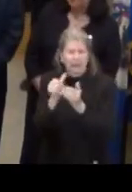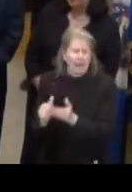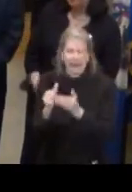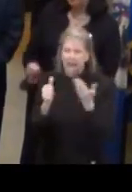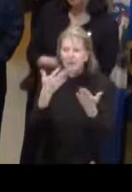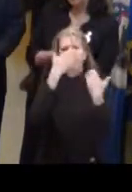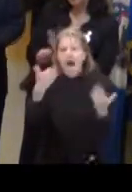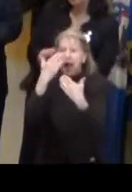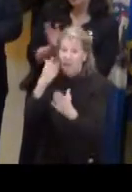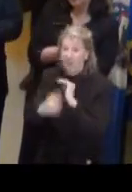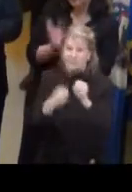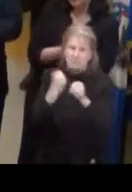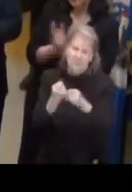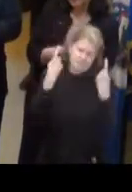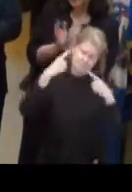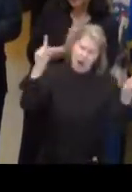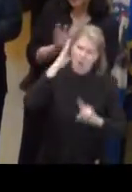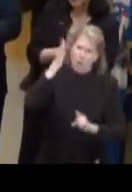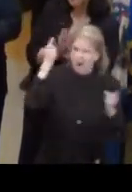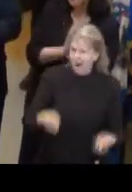much.